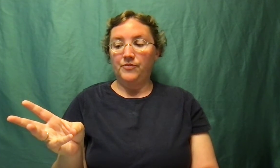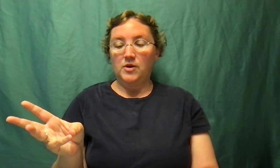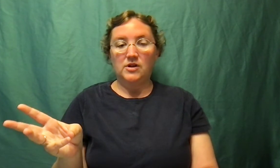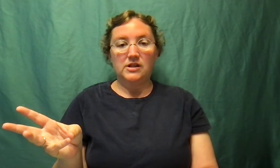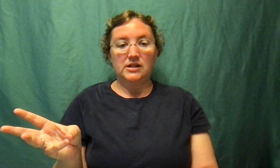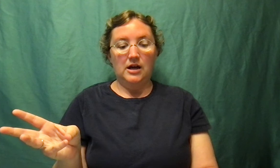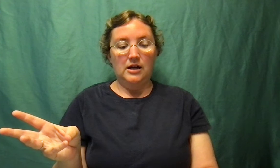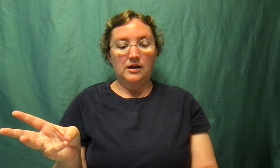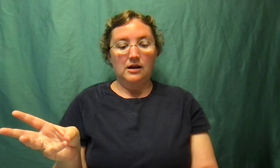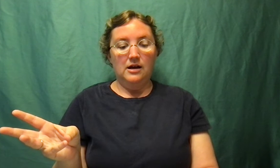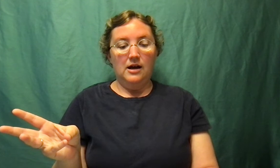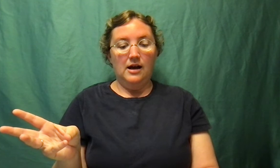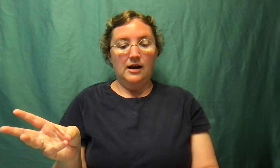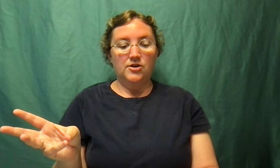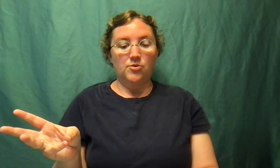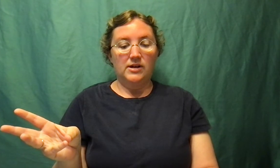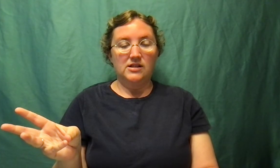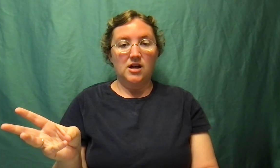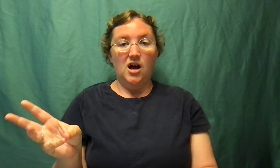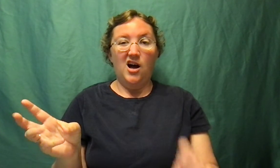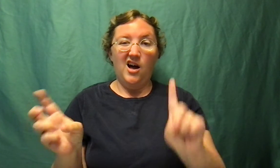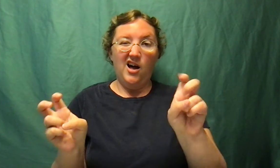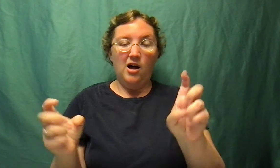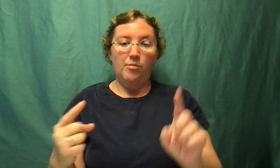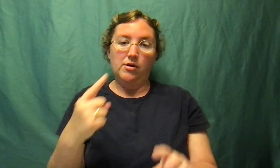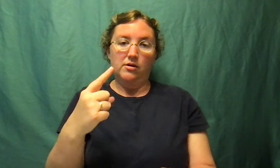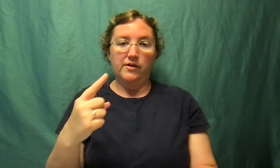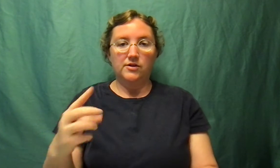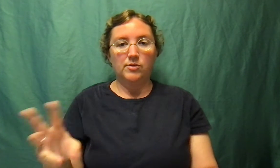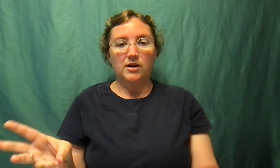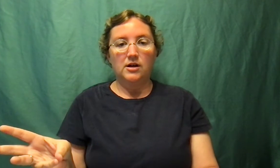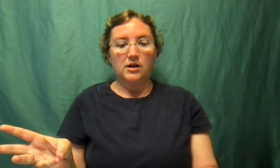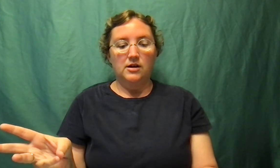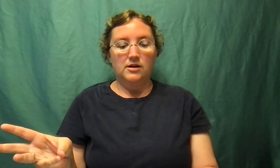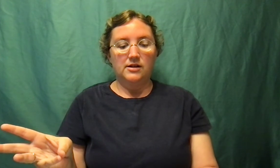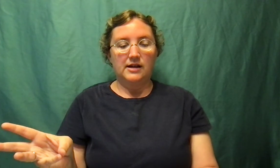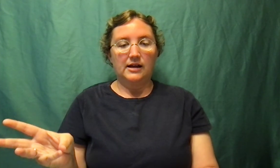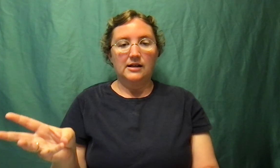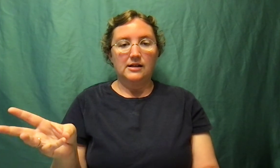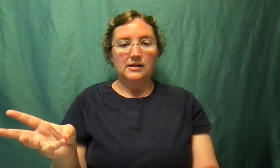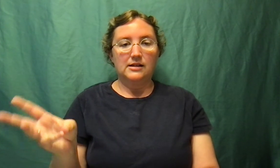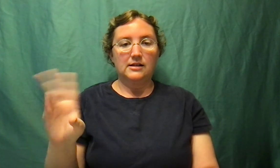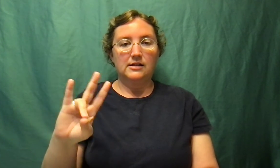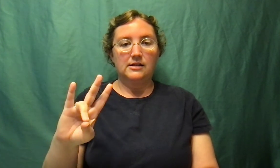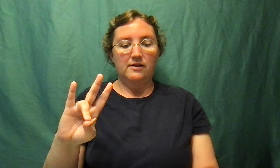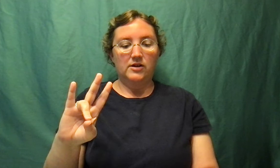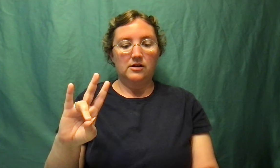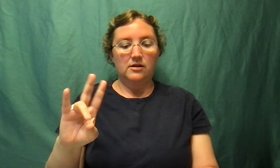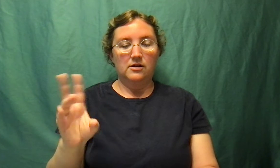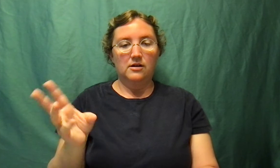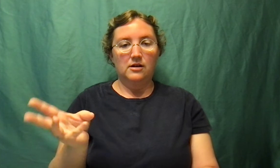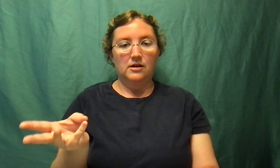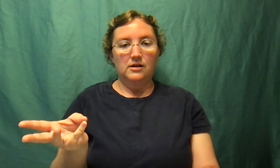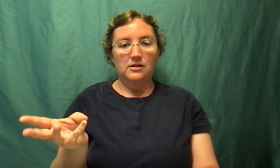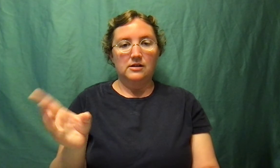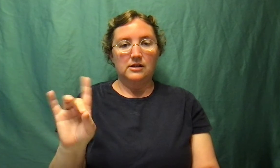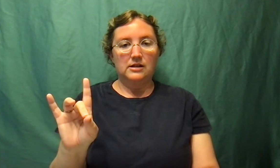to the side, and I twist up this way to the second. 67,